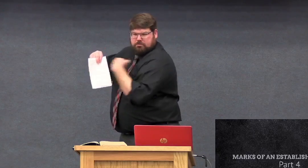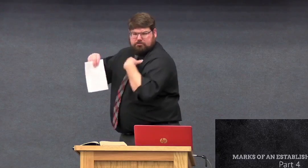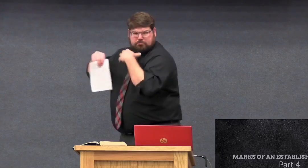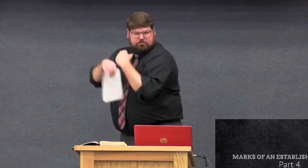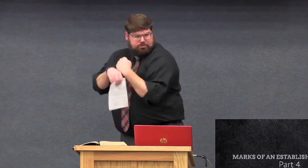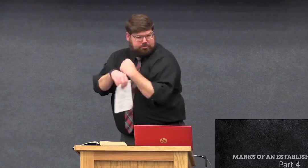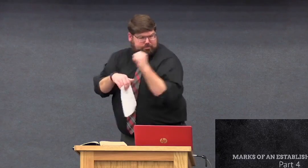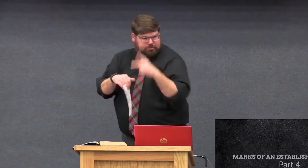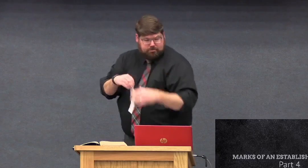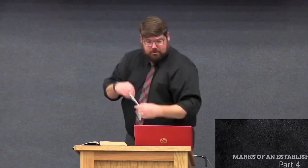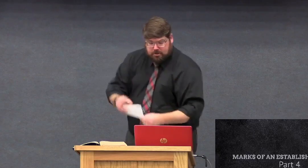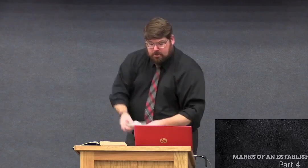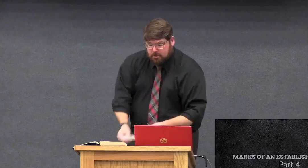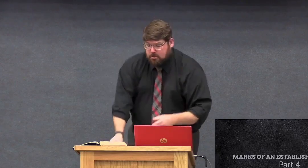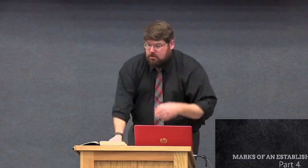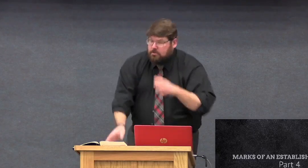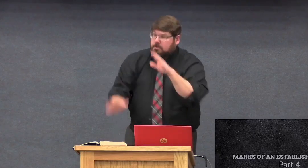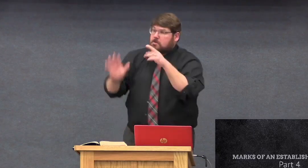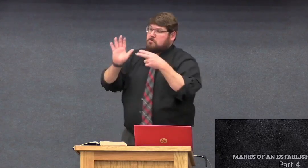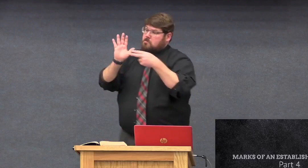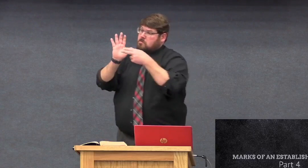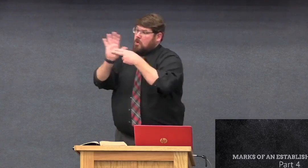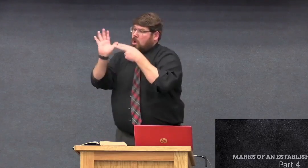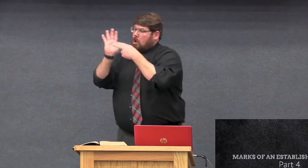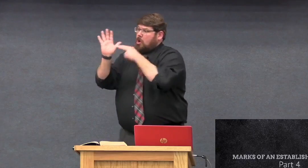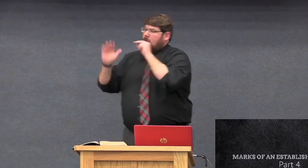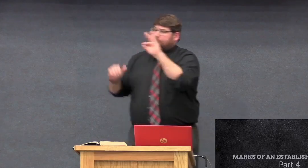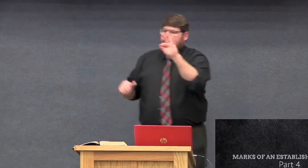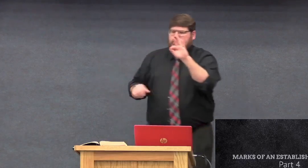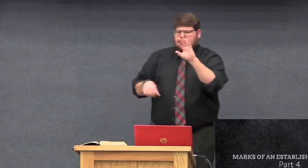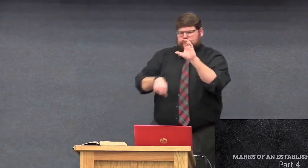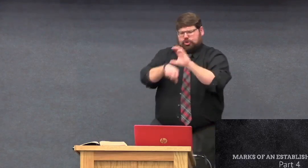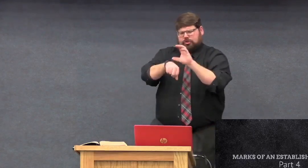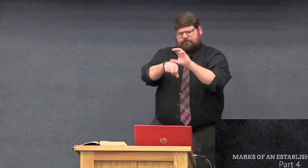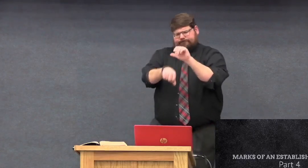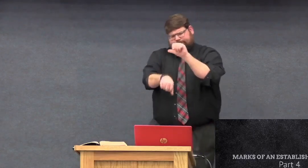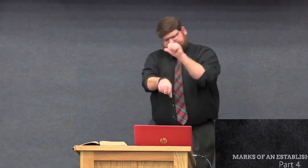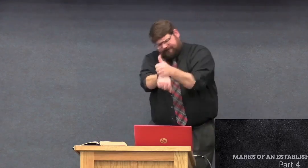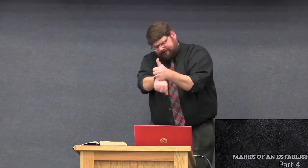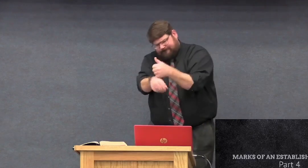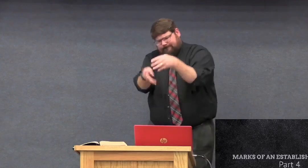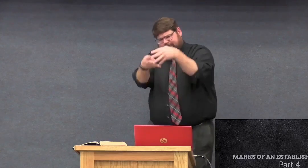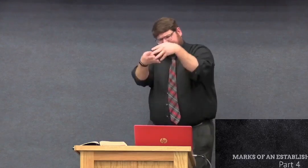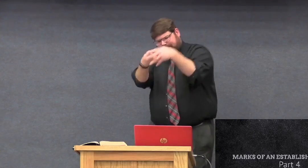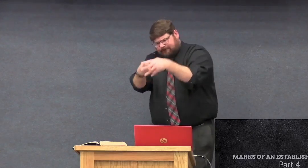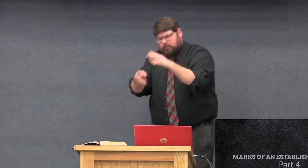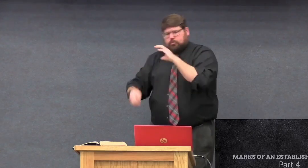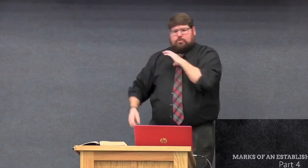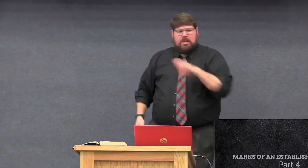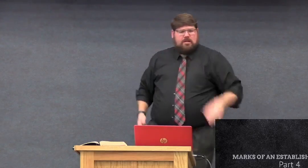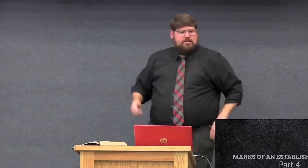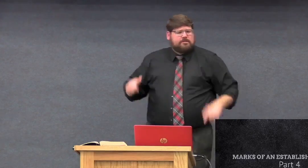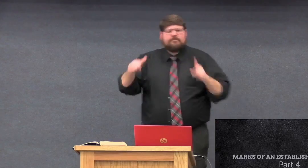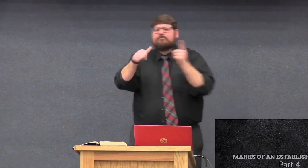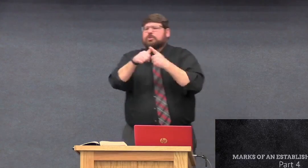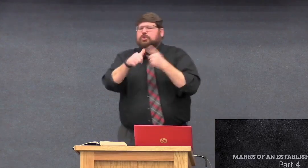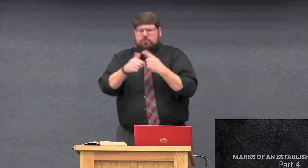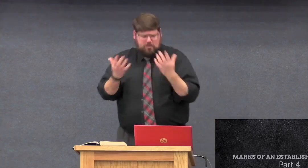on the sermon outline today, we start with number 7. So these marks of an established church, one that is rooted